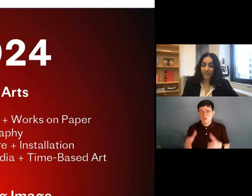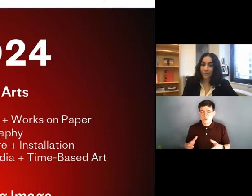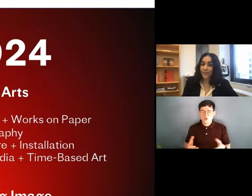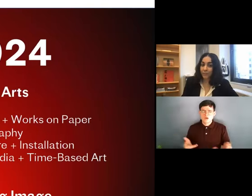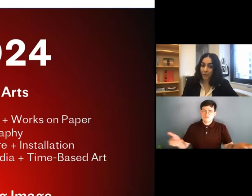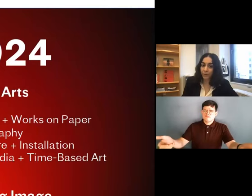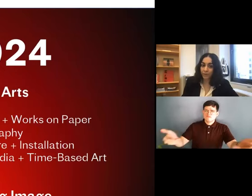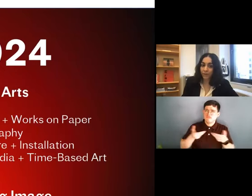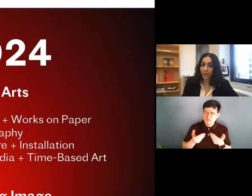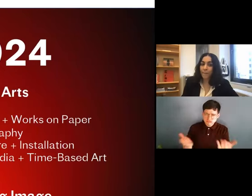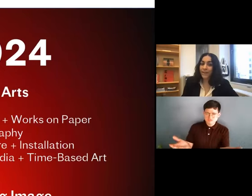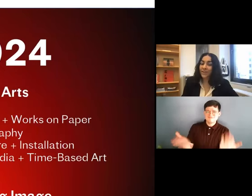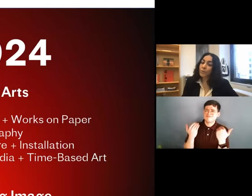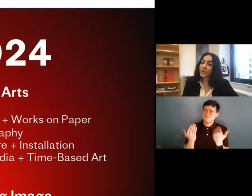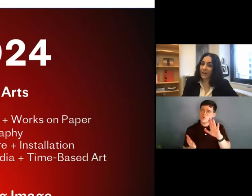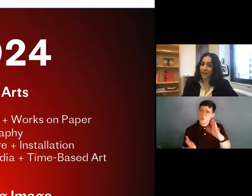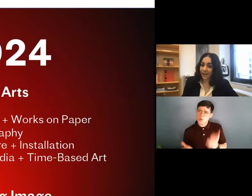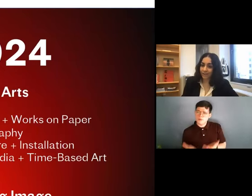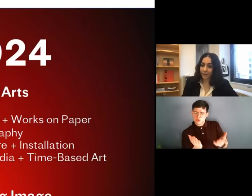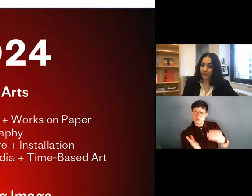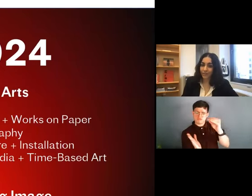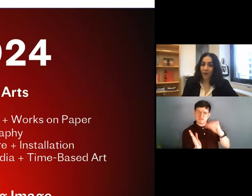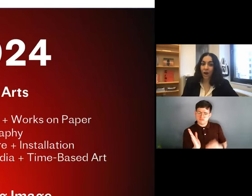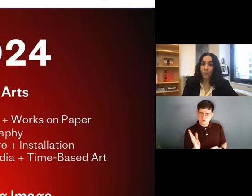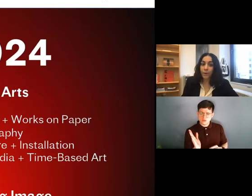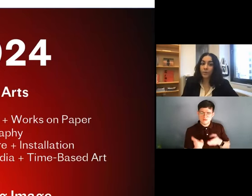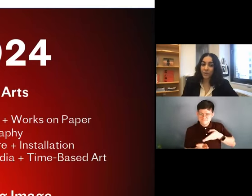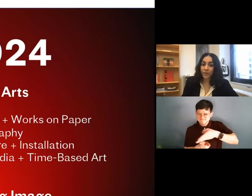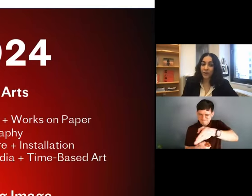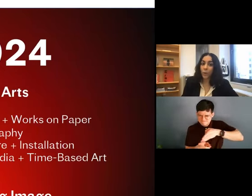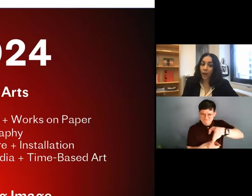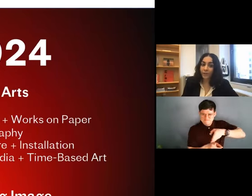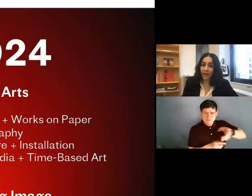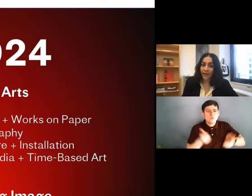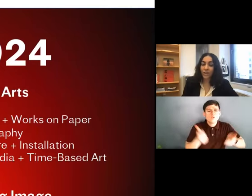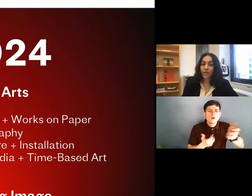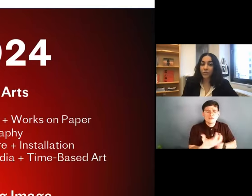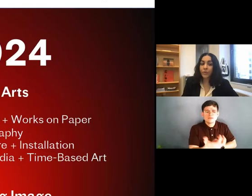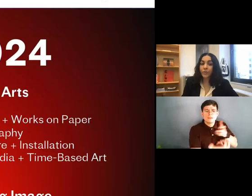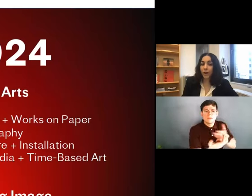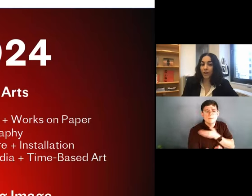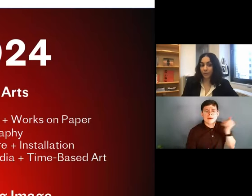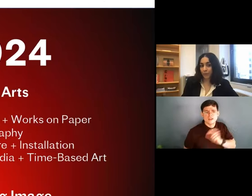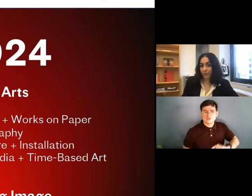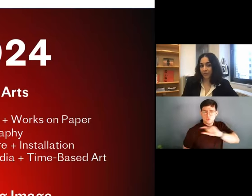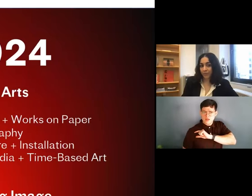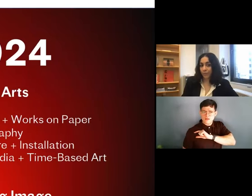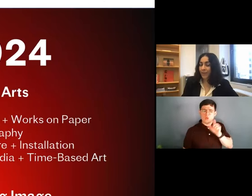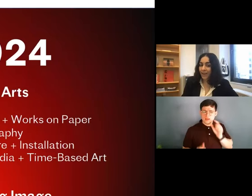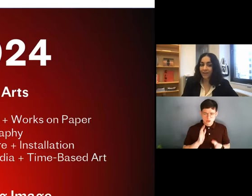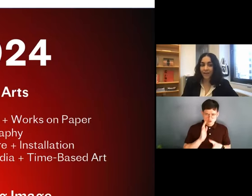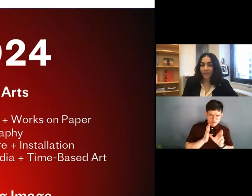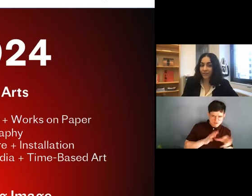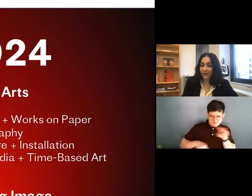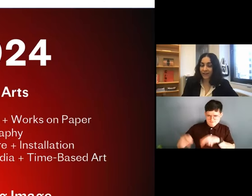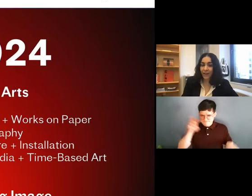artists to submit their proposals based on which area experts are most suited and qualified to review the project proposal, with